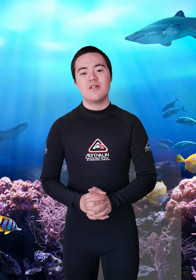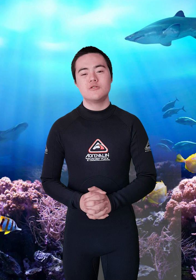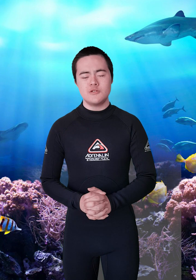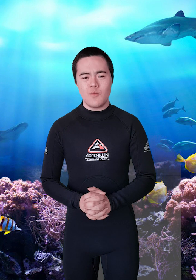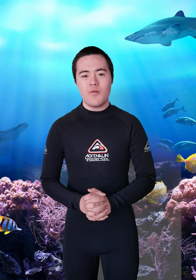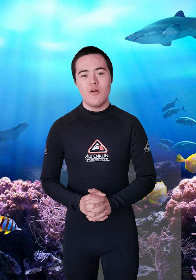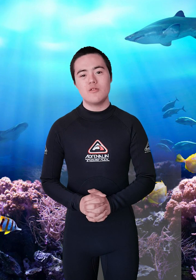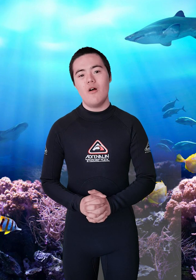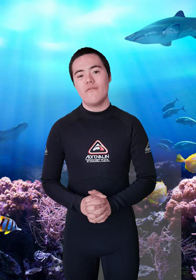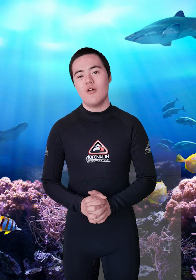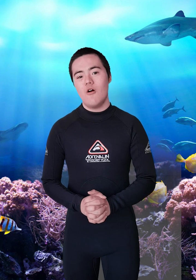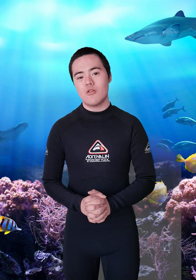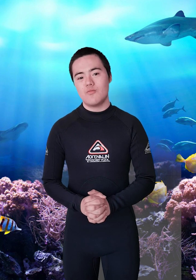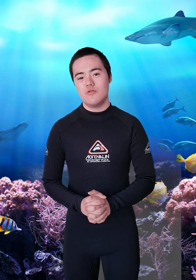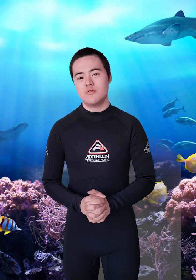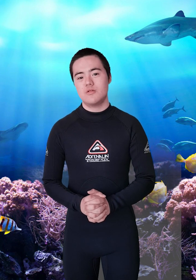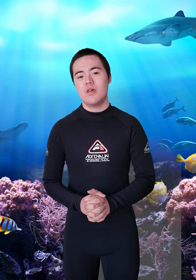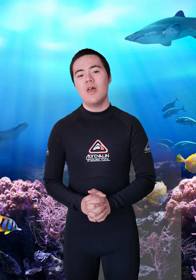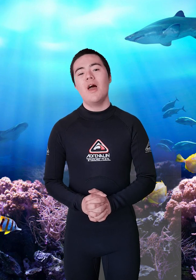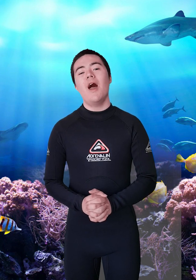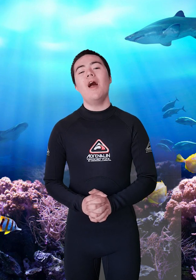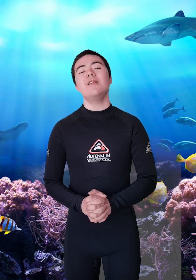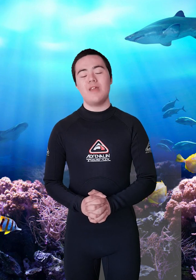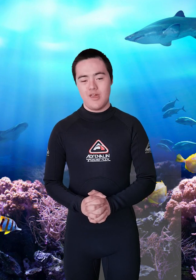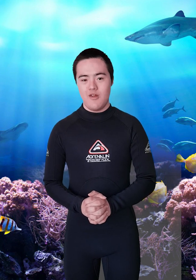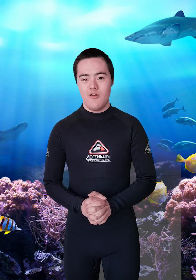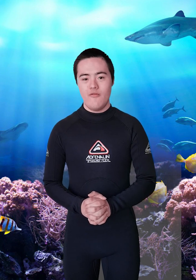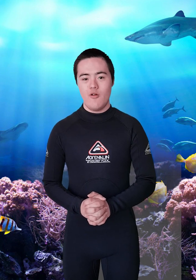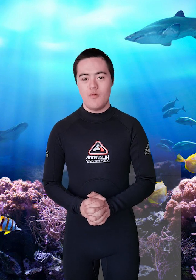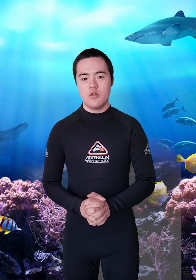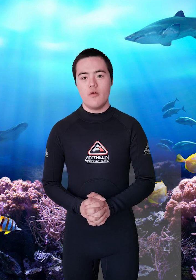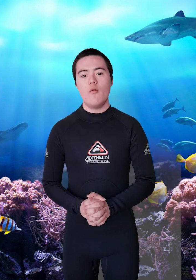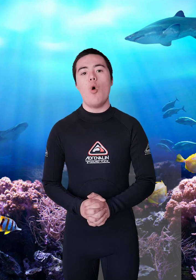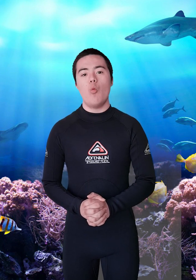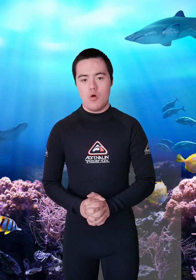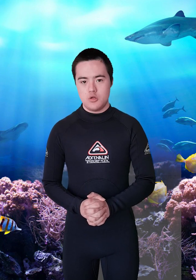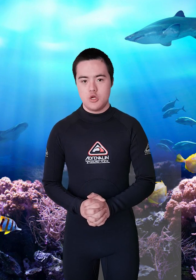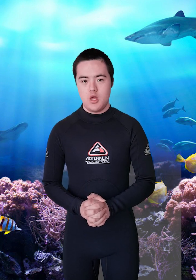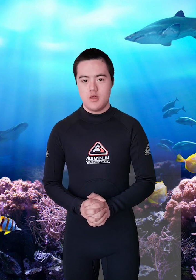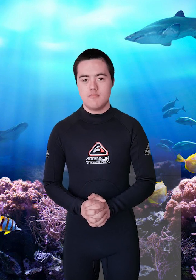superpowers of the octopus. And thank you very much for watching.